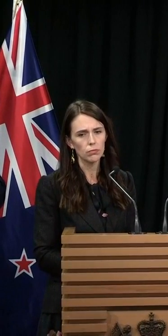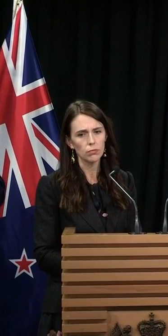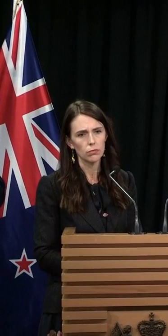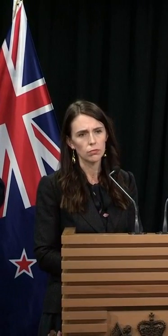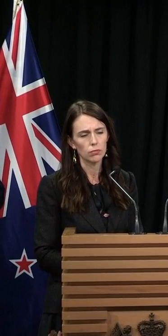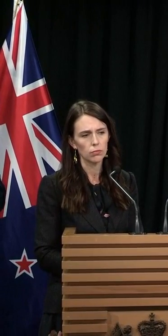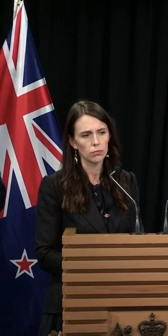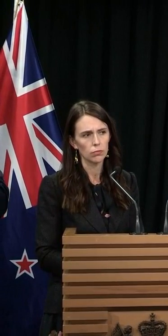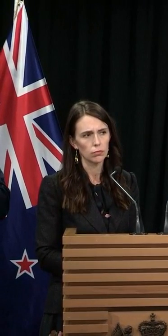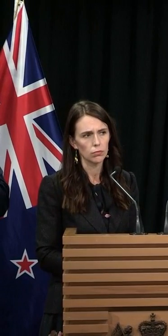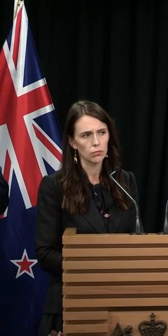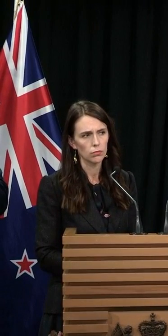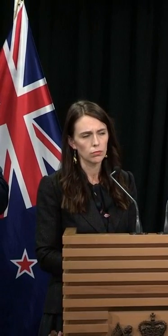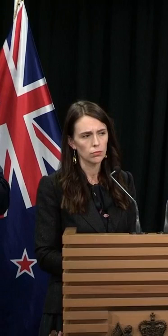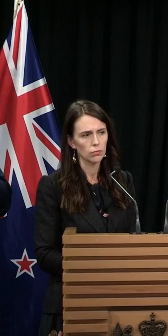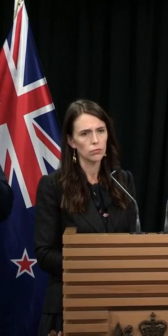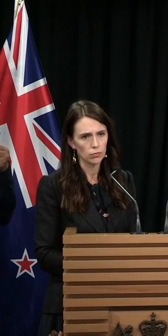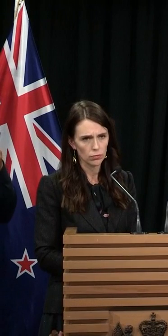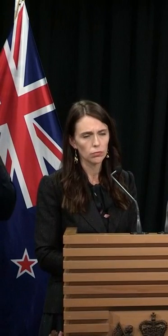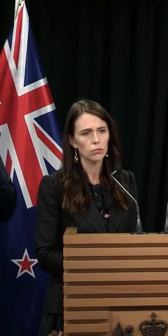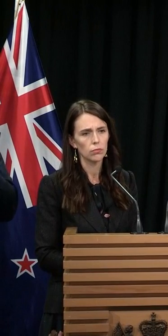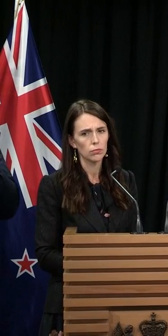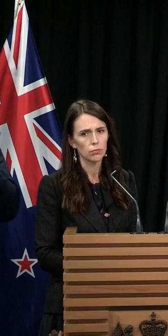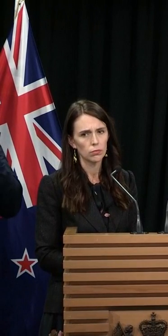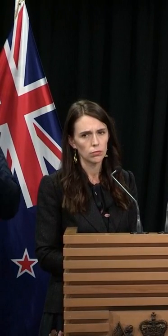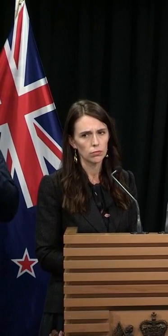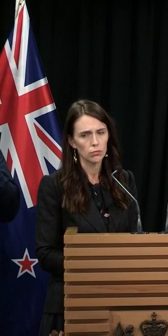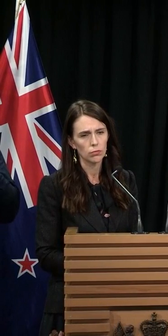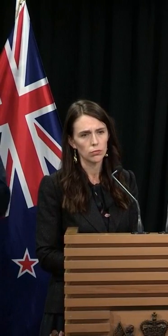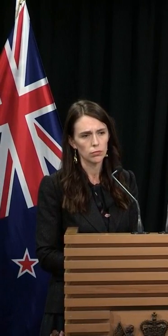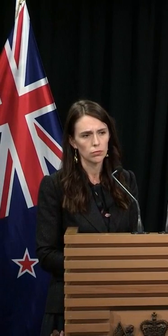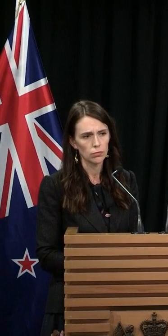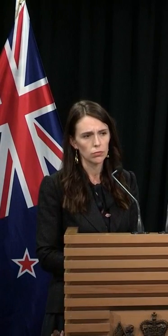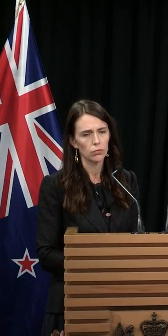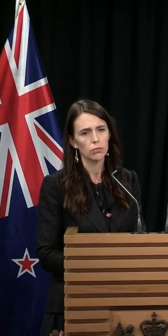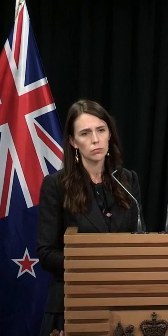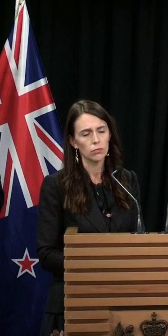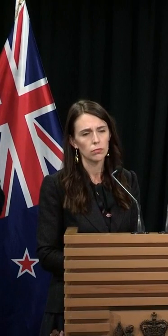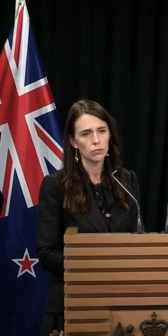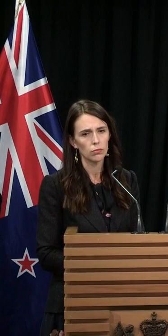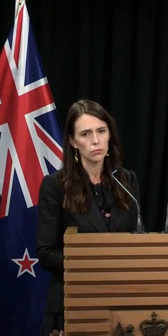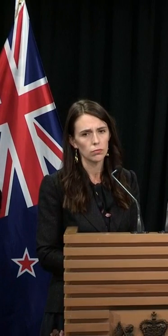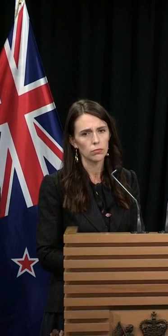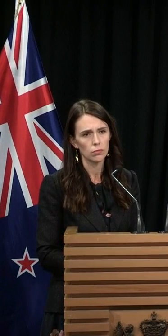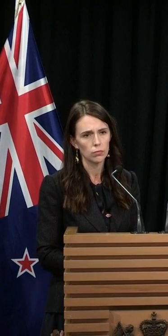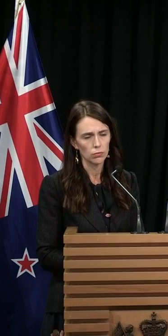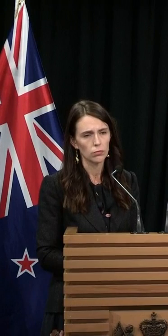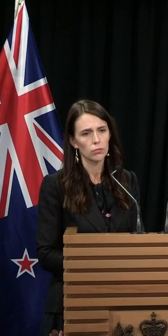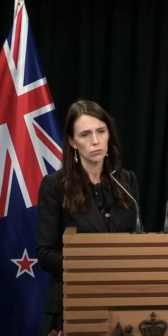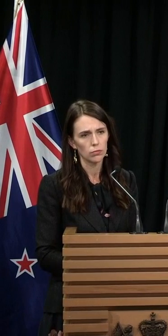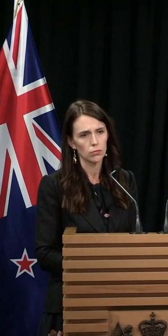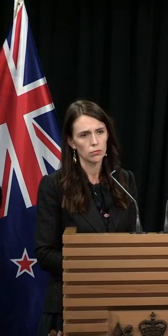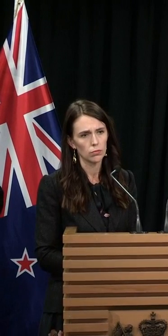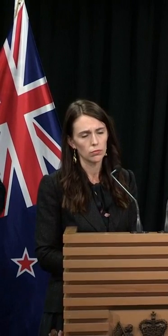but it had a cut-off, an arbitrary cut-off date at 1999. The terms of reference have now been expanded so that there is the discretion